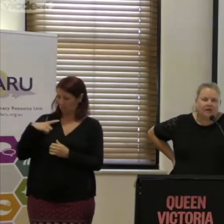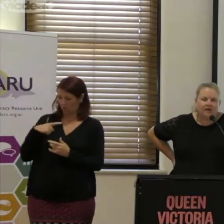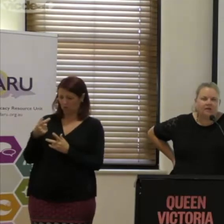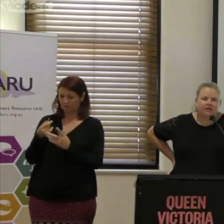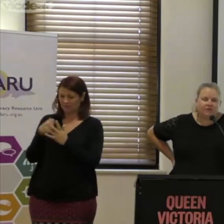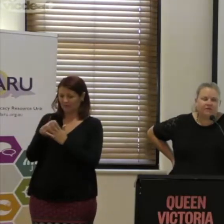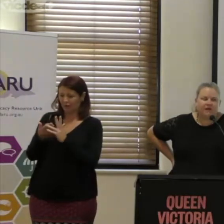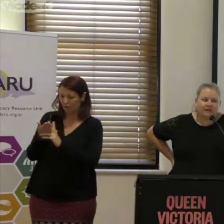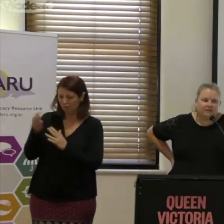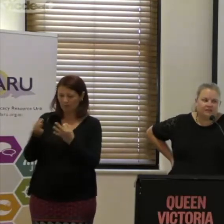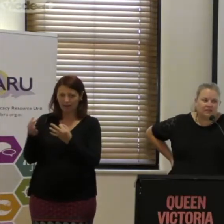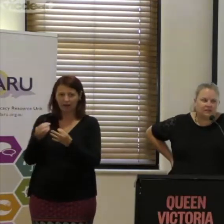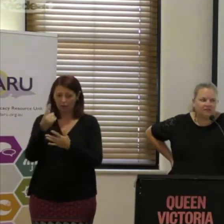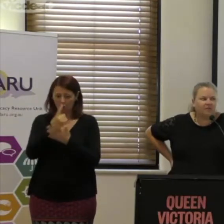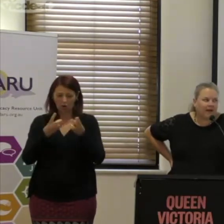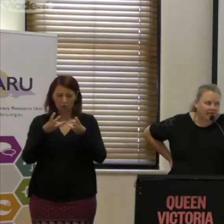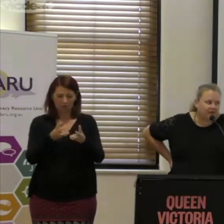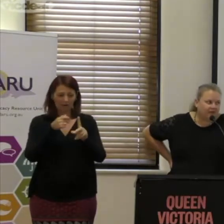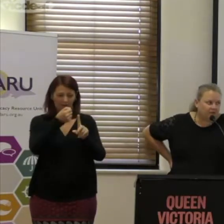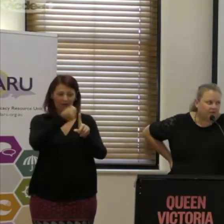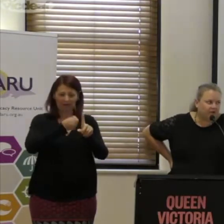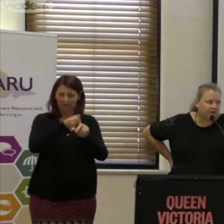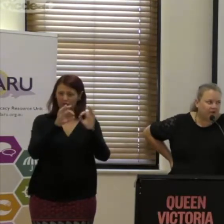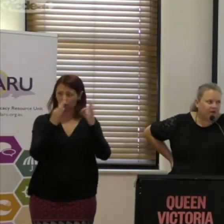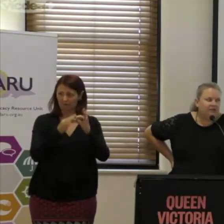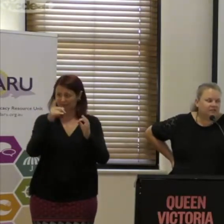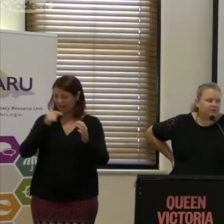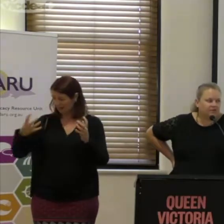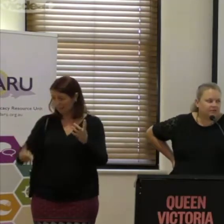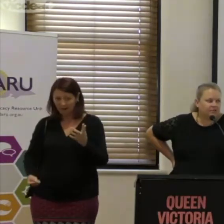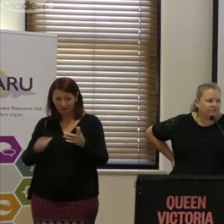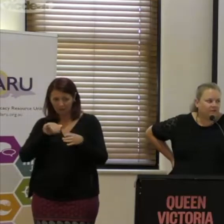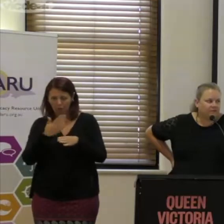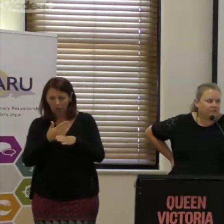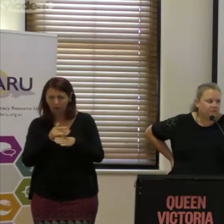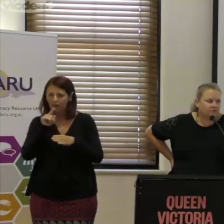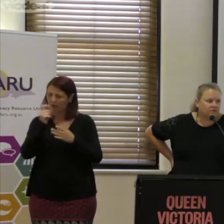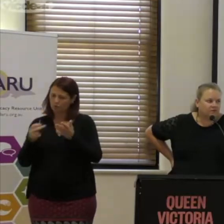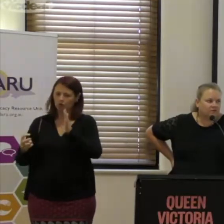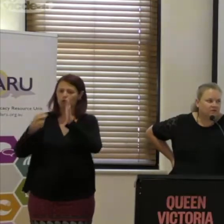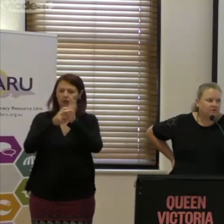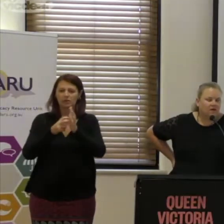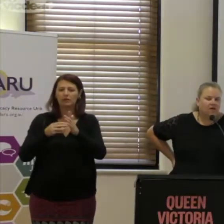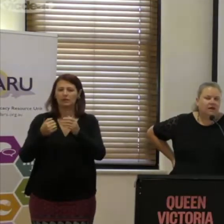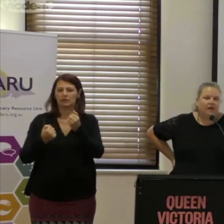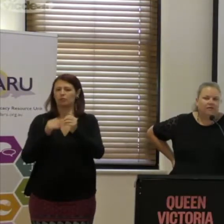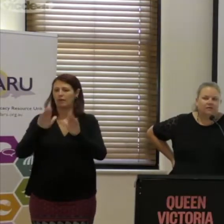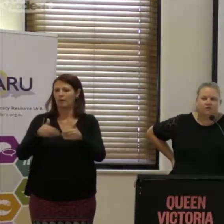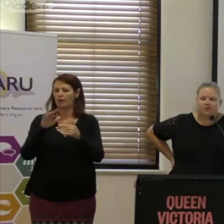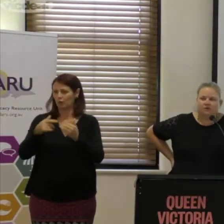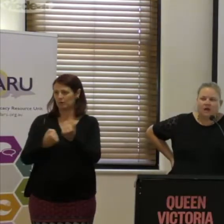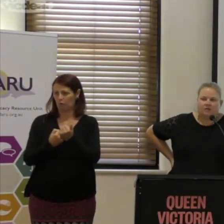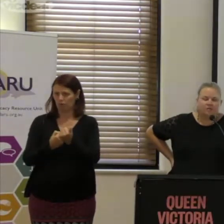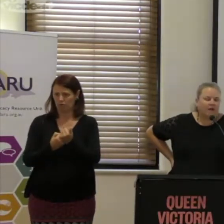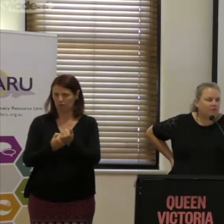in a plan, the only way for an agency to get paid for that work is to be a registered provider of supports. Now, they